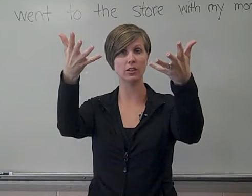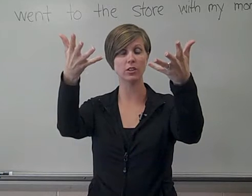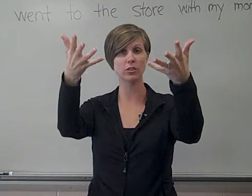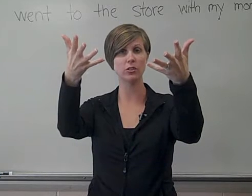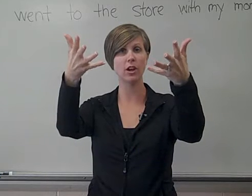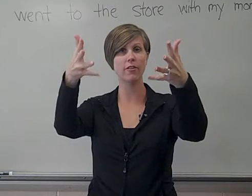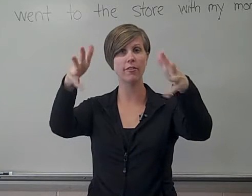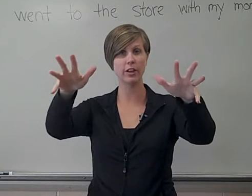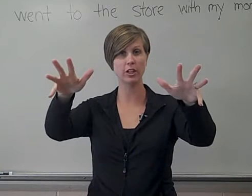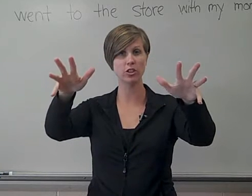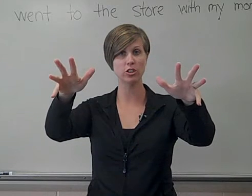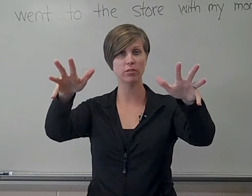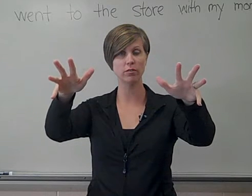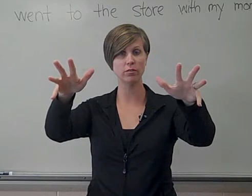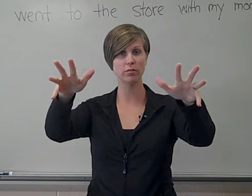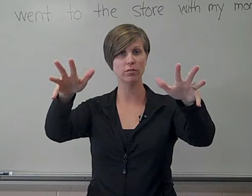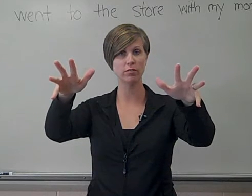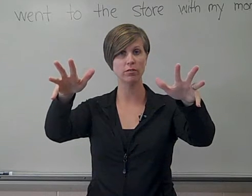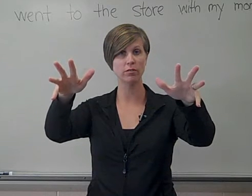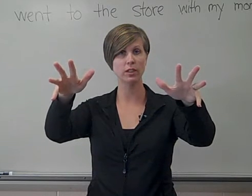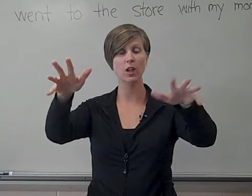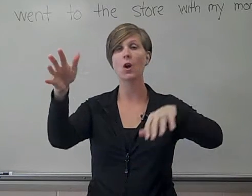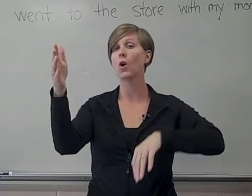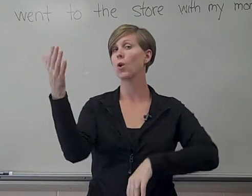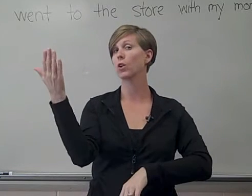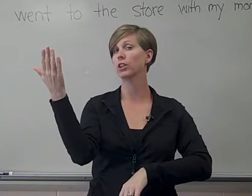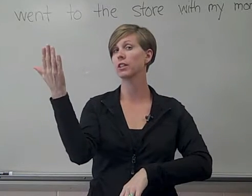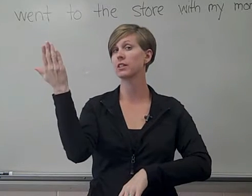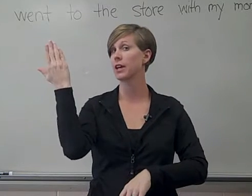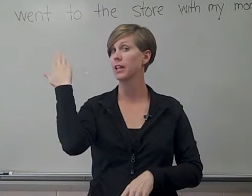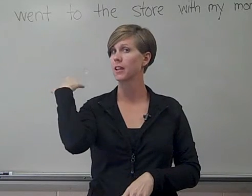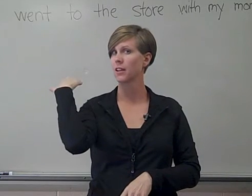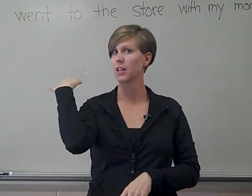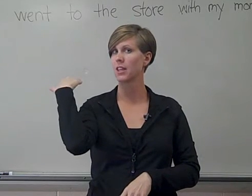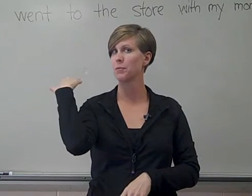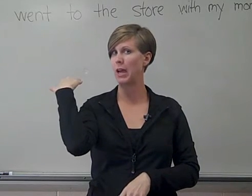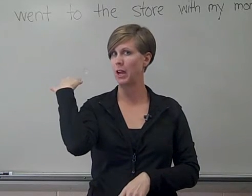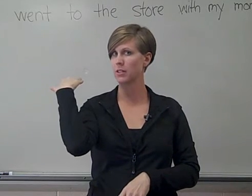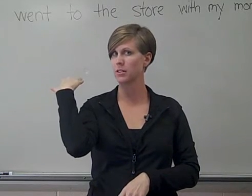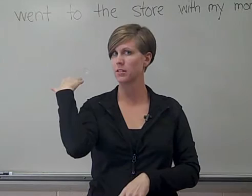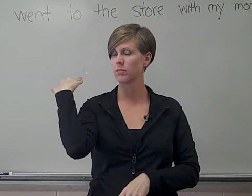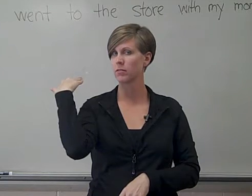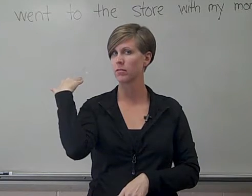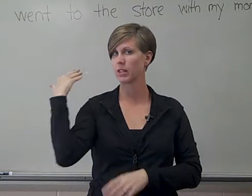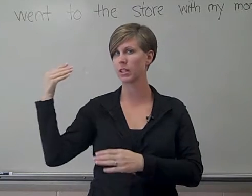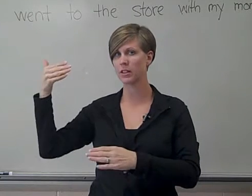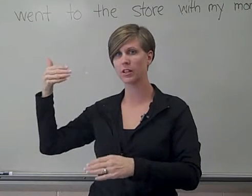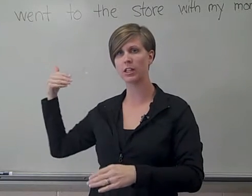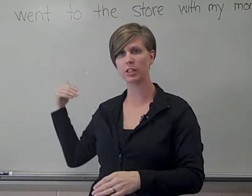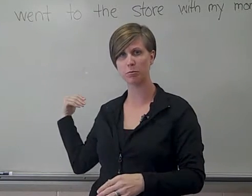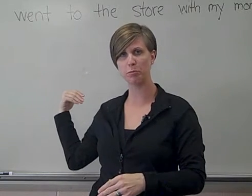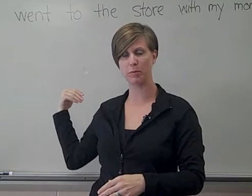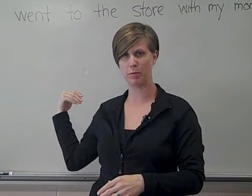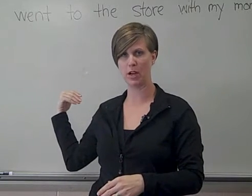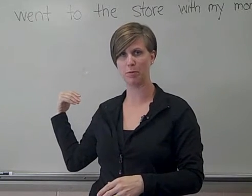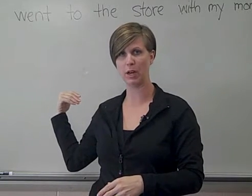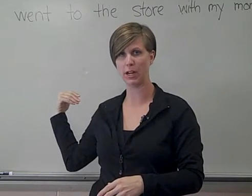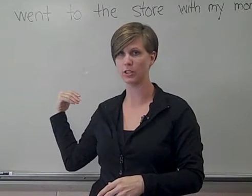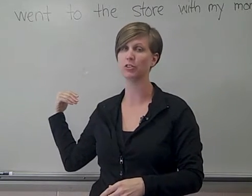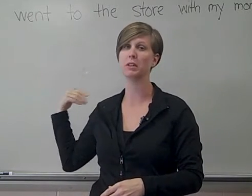either use finished or you can say in the past. Anything here behind you